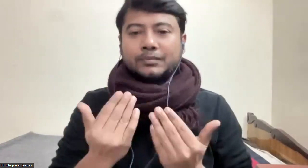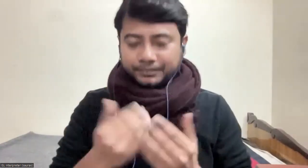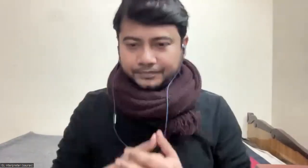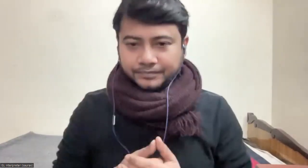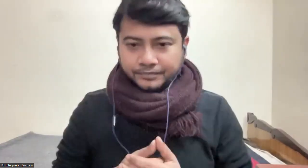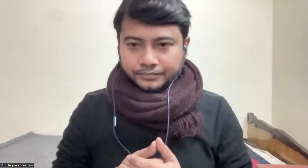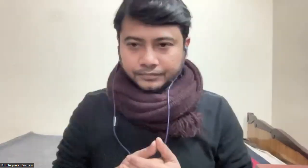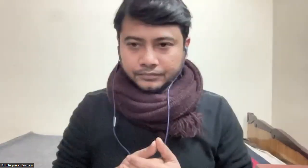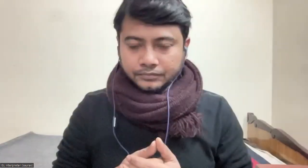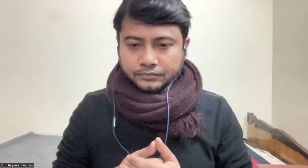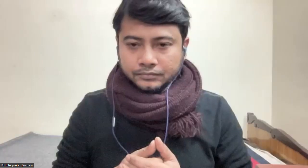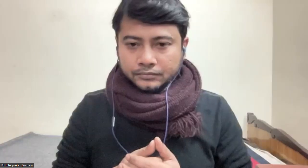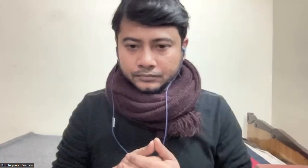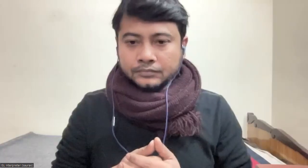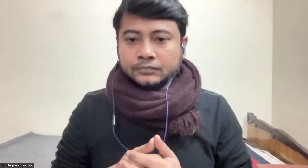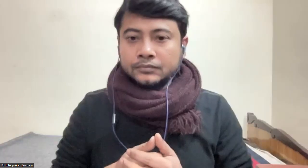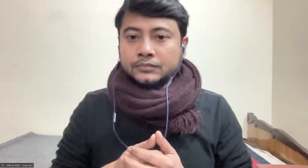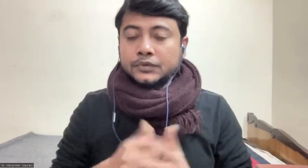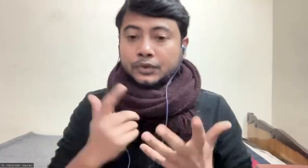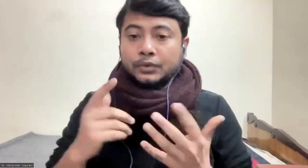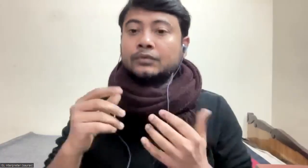must chant with purity.